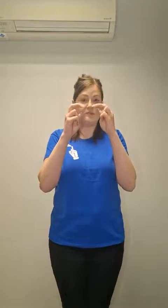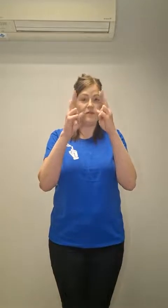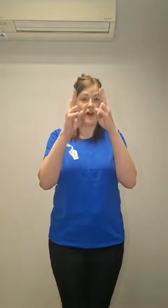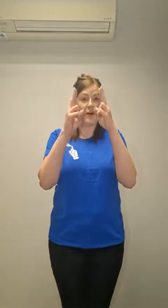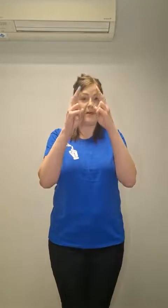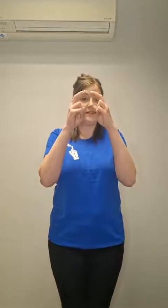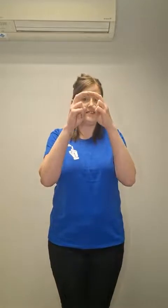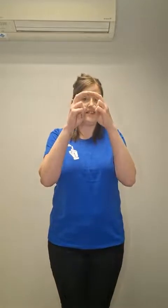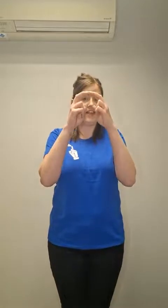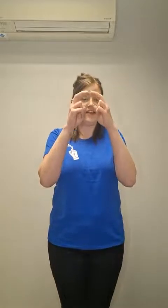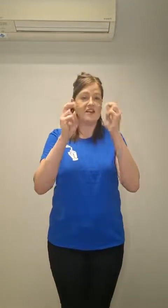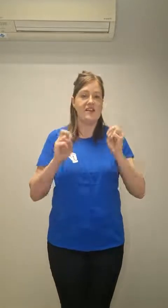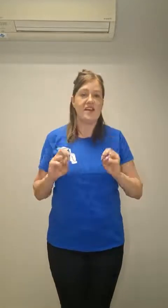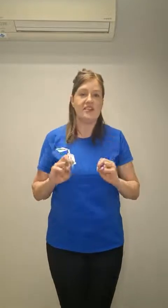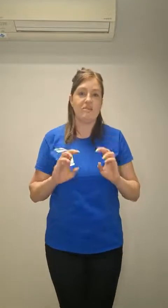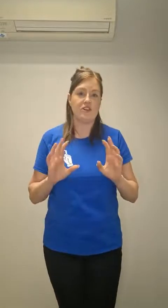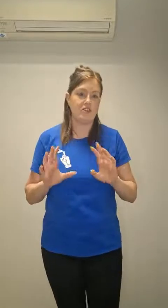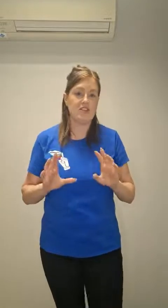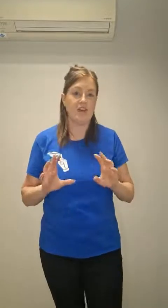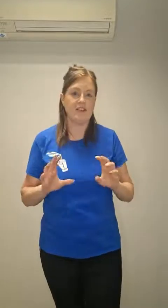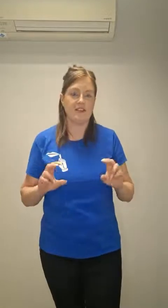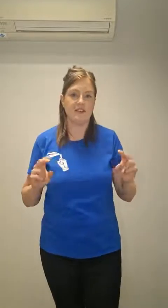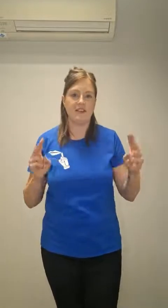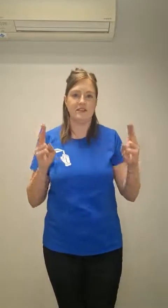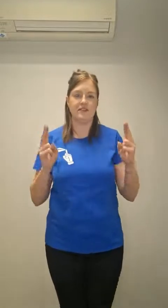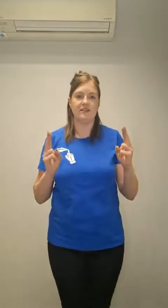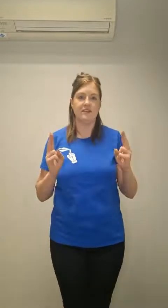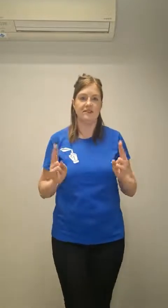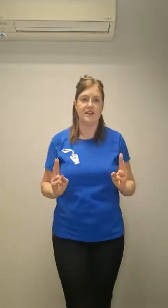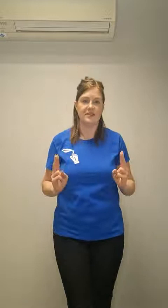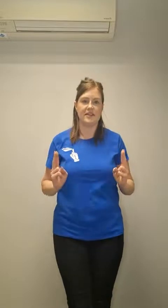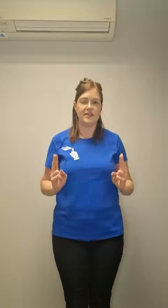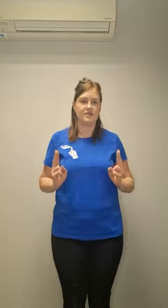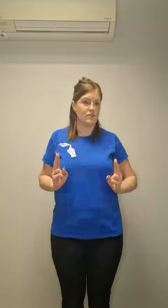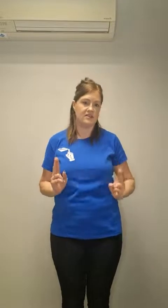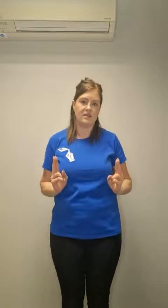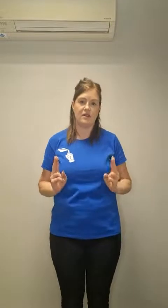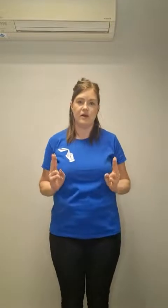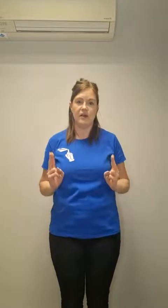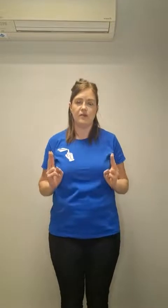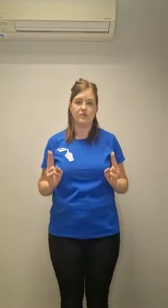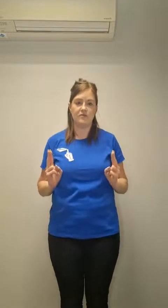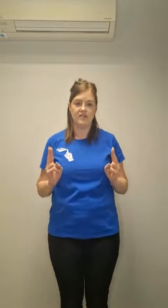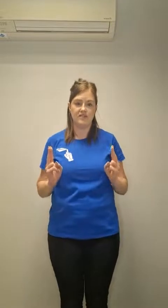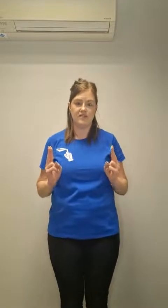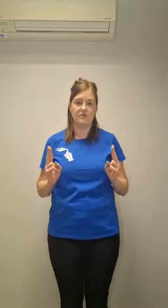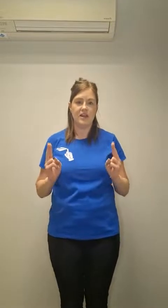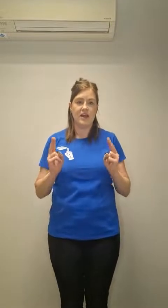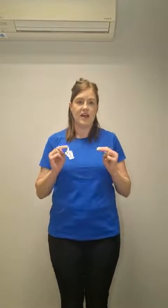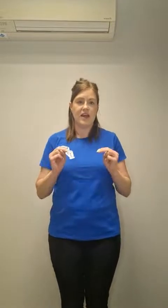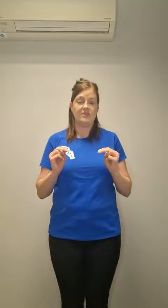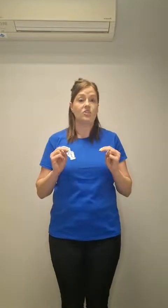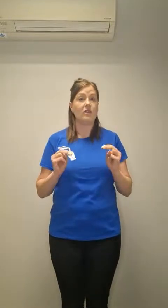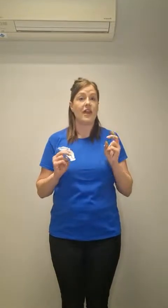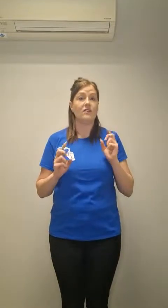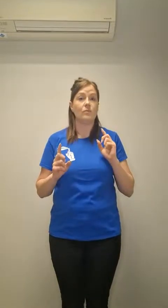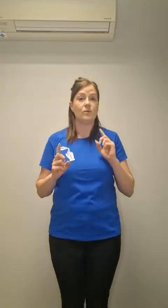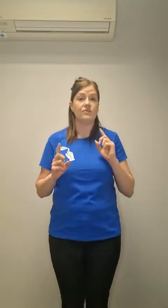up together. So imagine the turrets on a castle. That's how we say it. So you can start quite low if you wanted to. And again, we want to